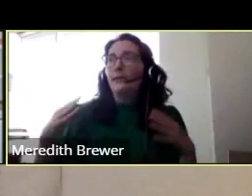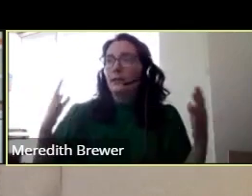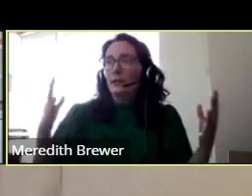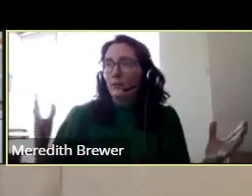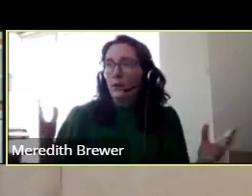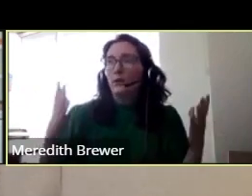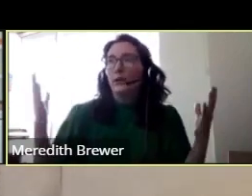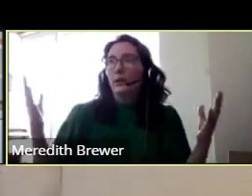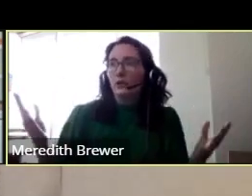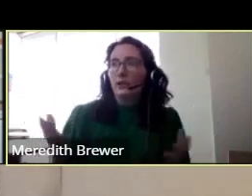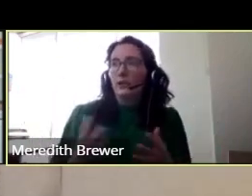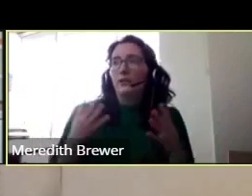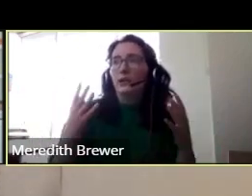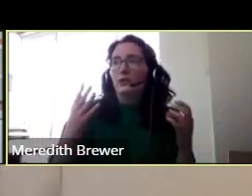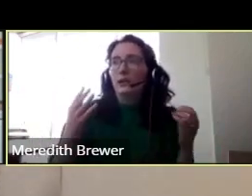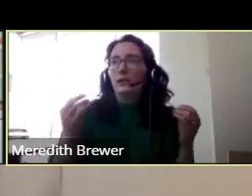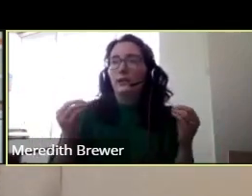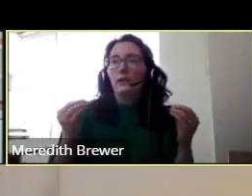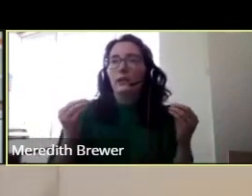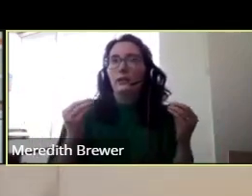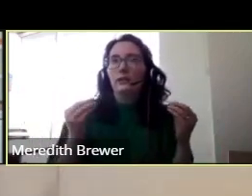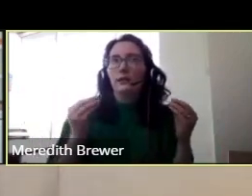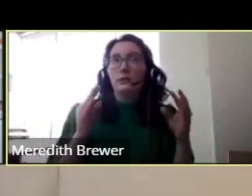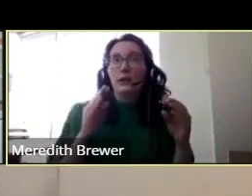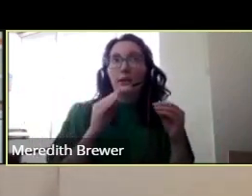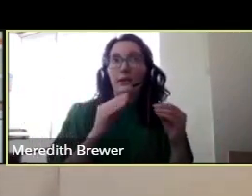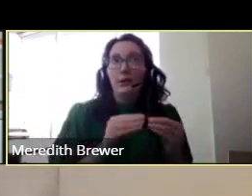habits of co-creation,